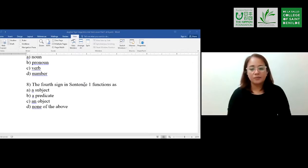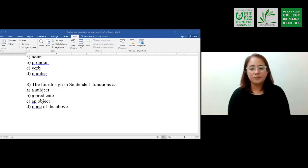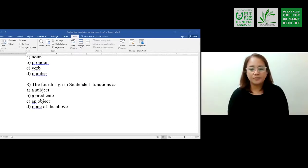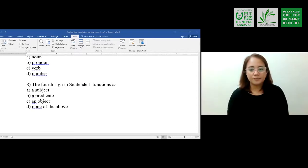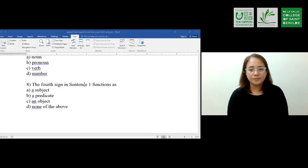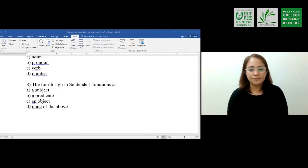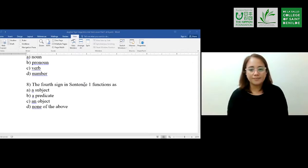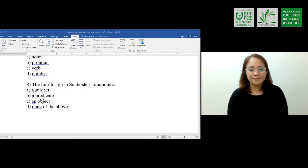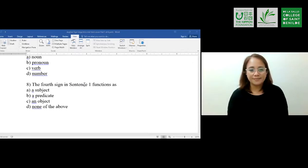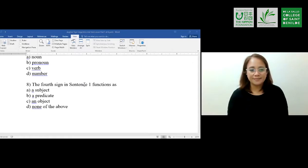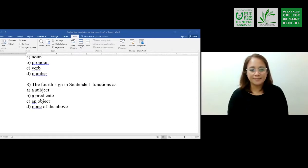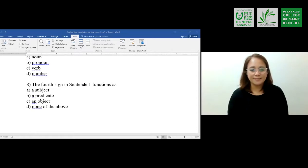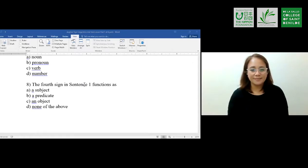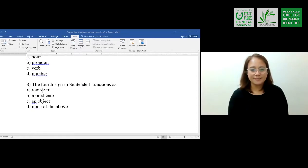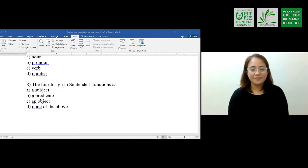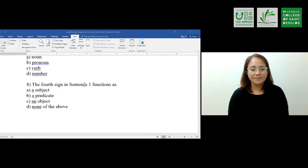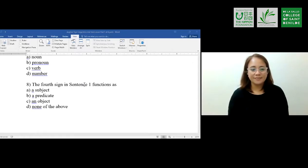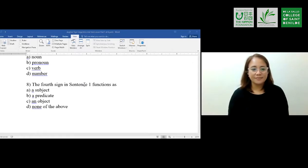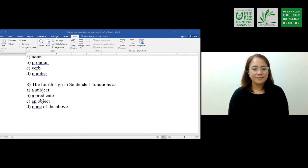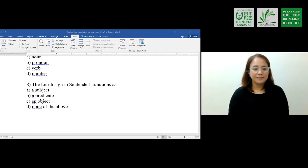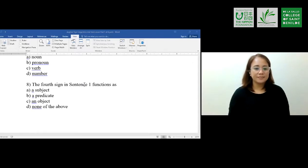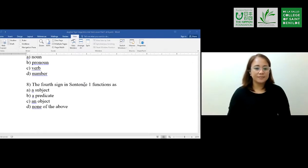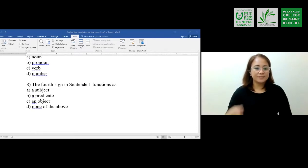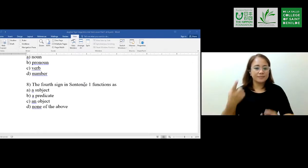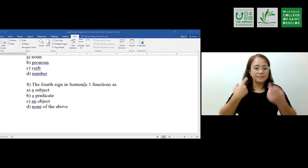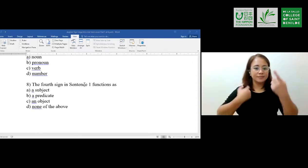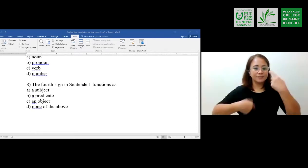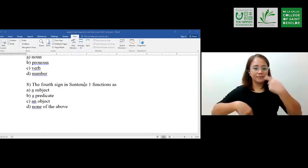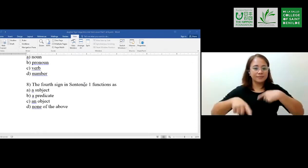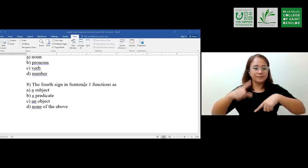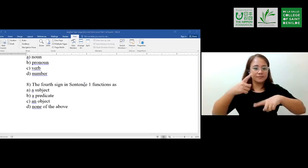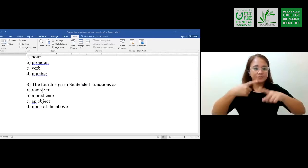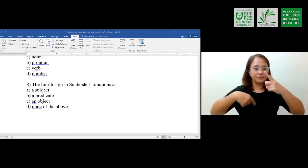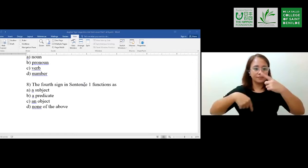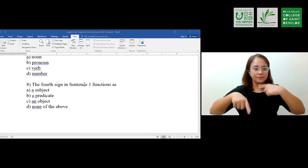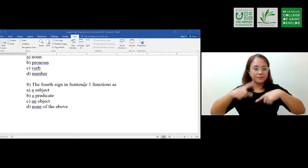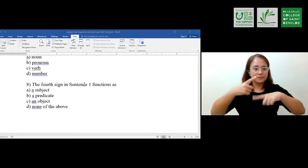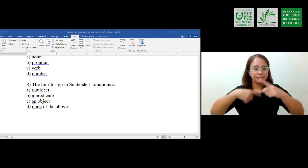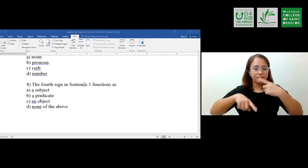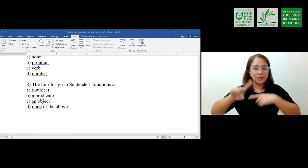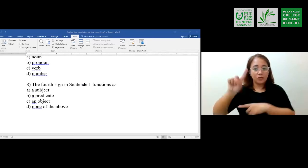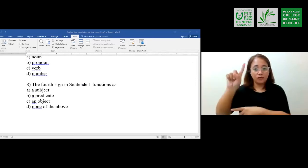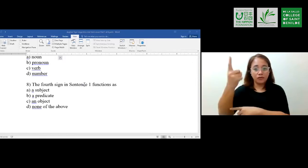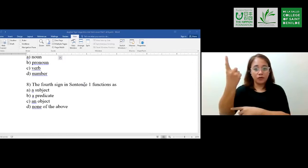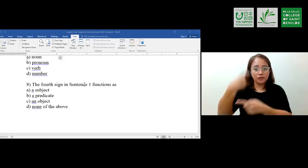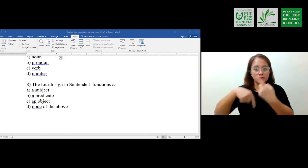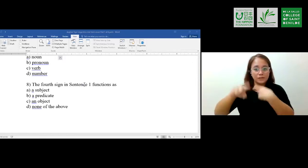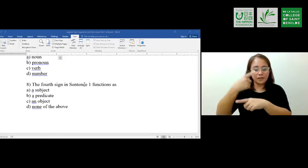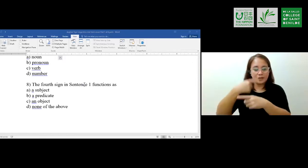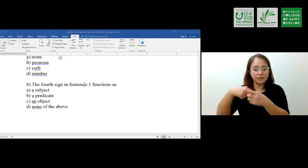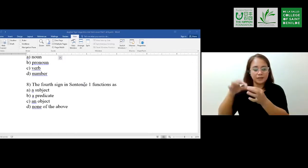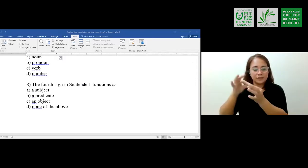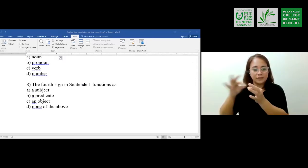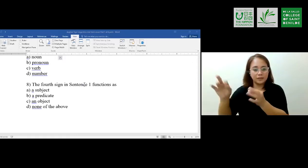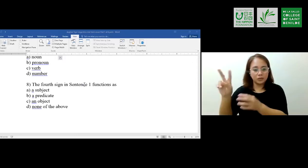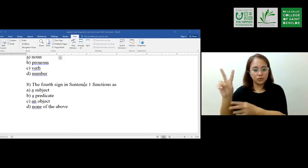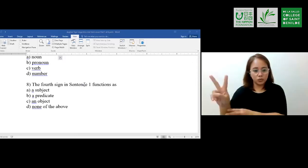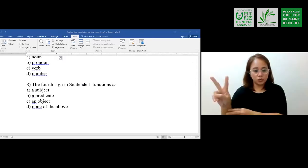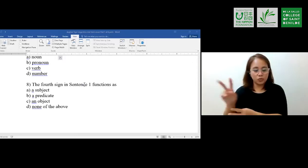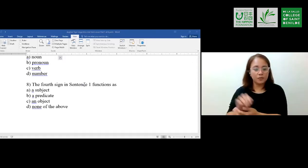Okay, sign for first sign in sentence 2 is a noun, B,